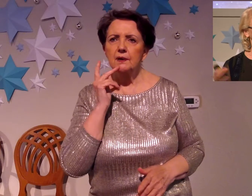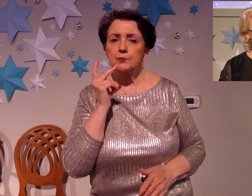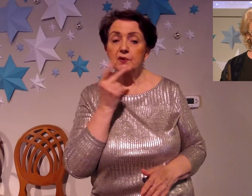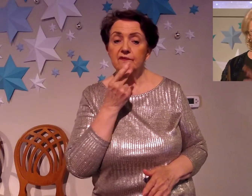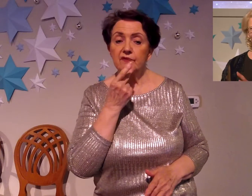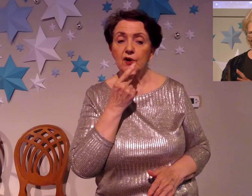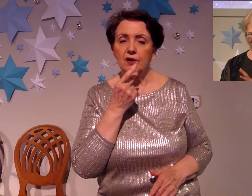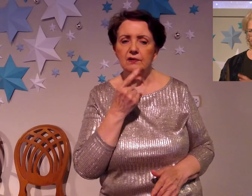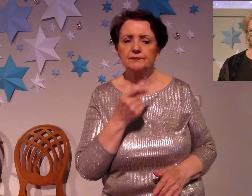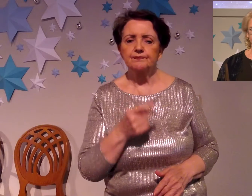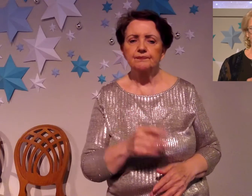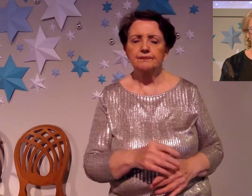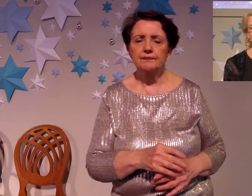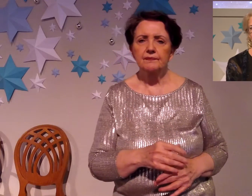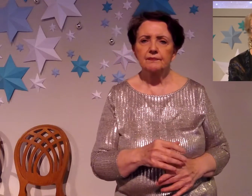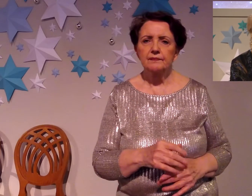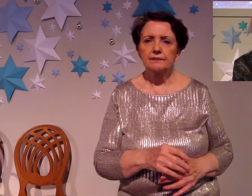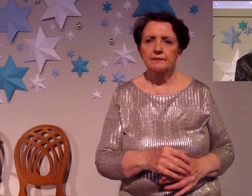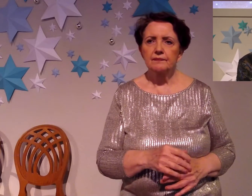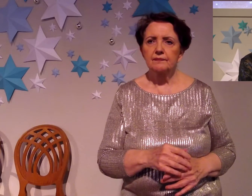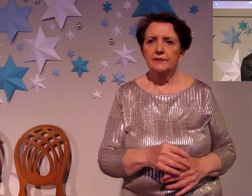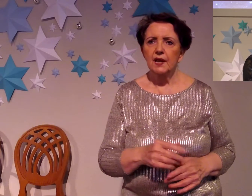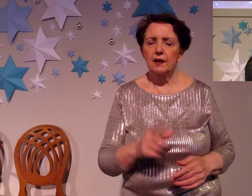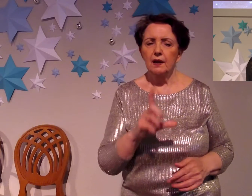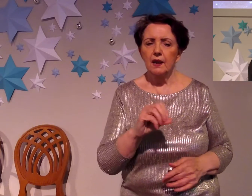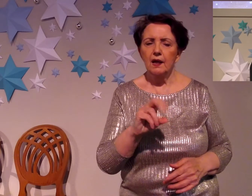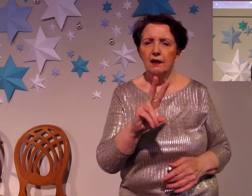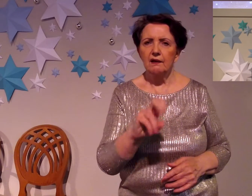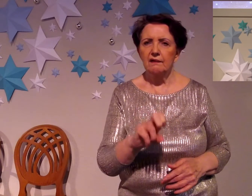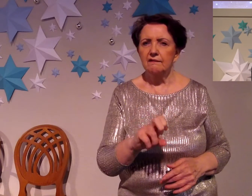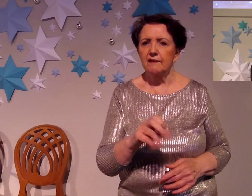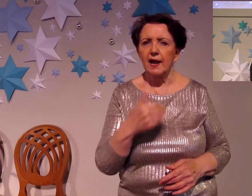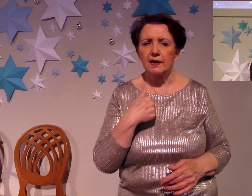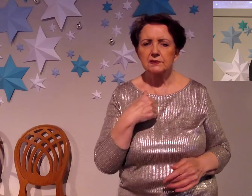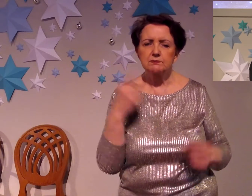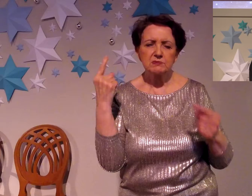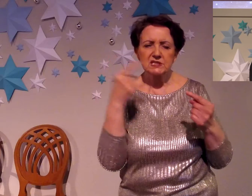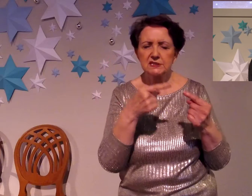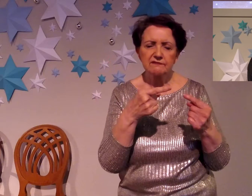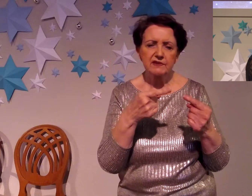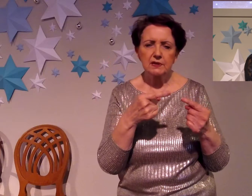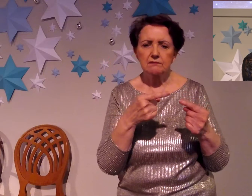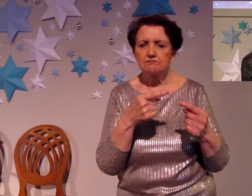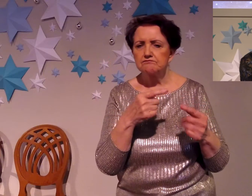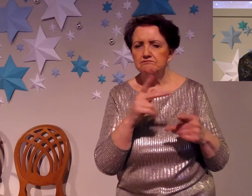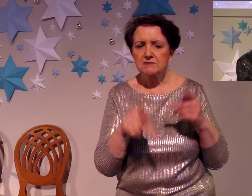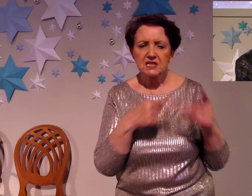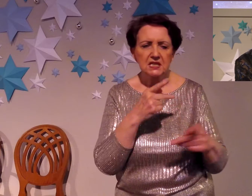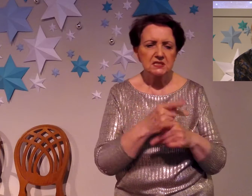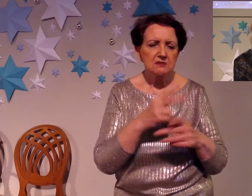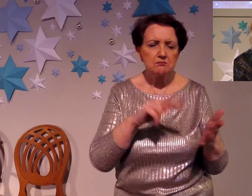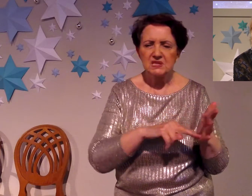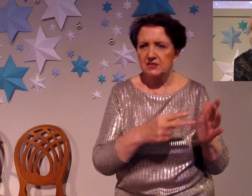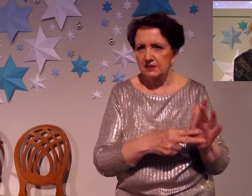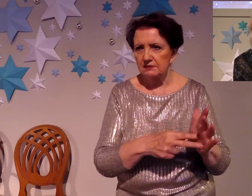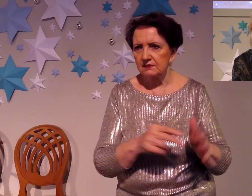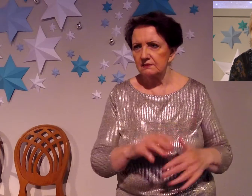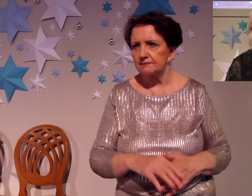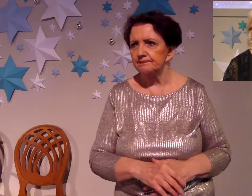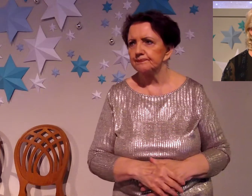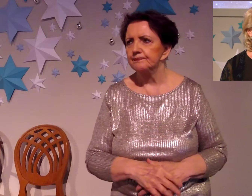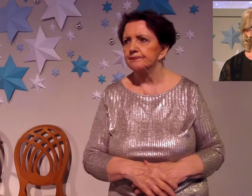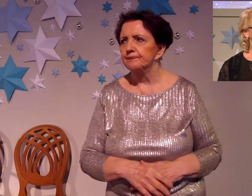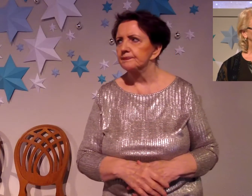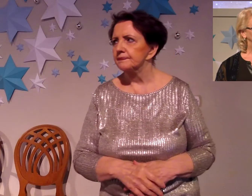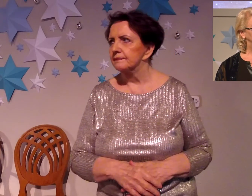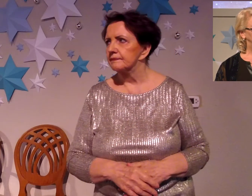because, like God, love now has these very specific kinds of connotations.